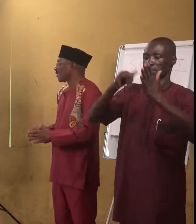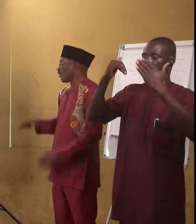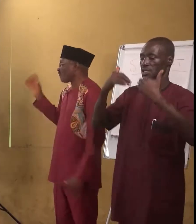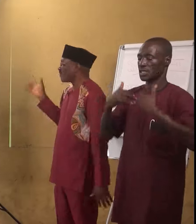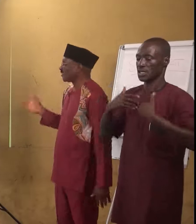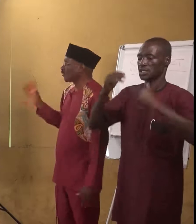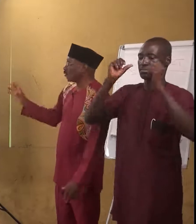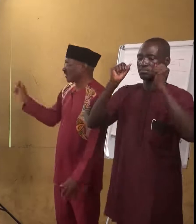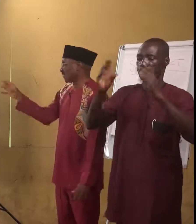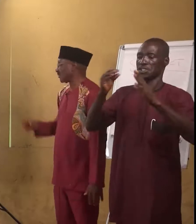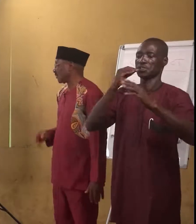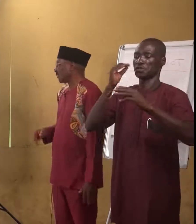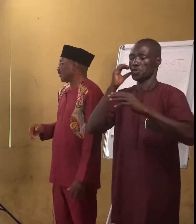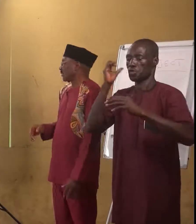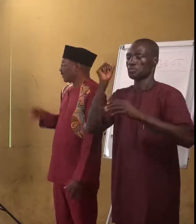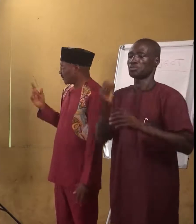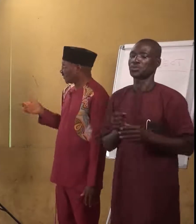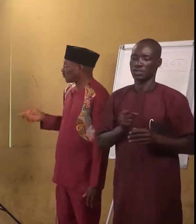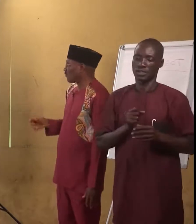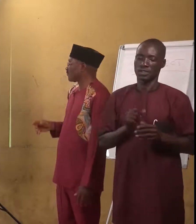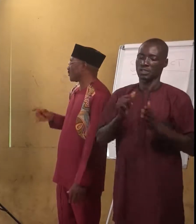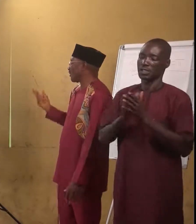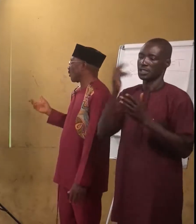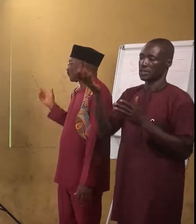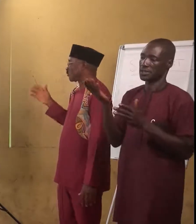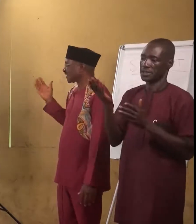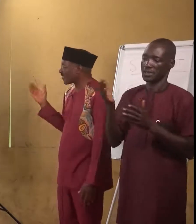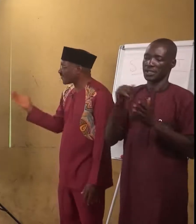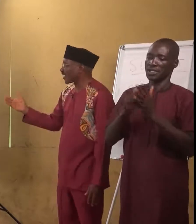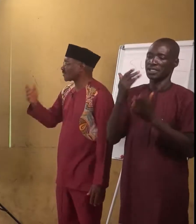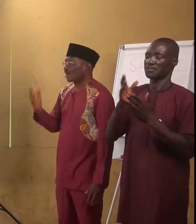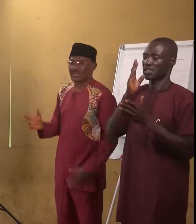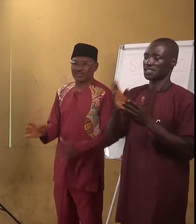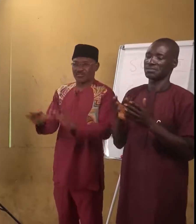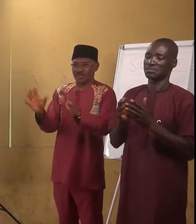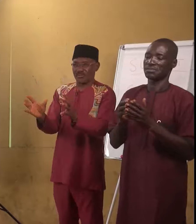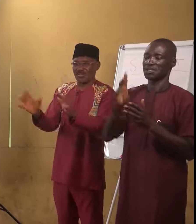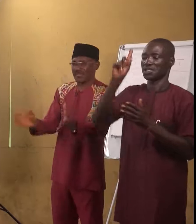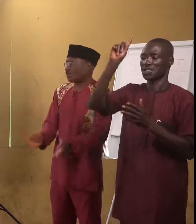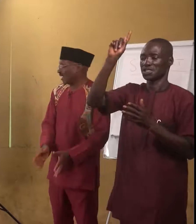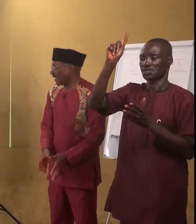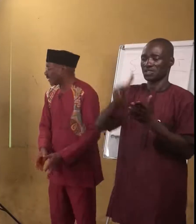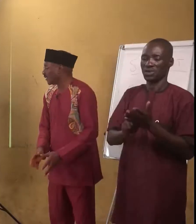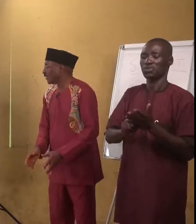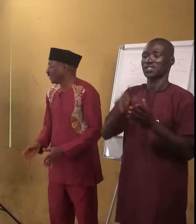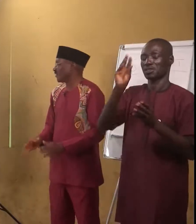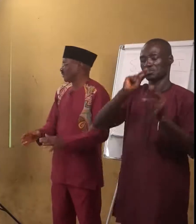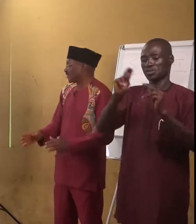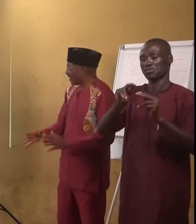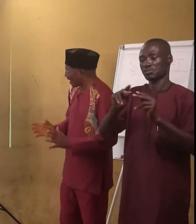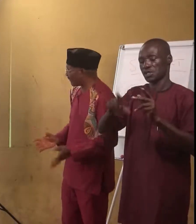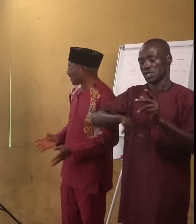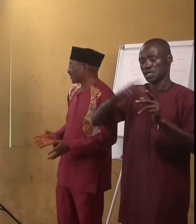consists of many homesteads. The settlement may be up to several thousands of people living together.